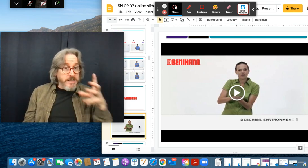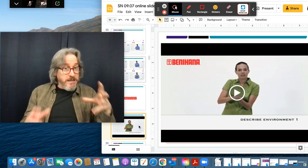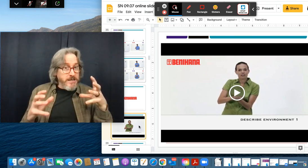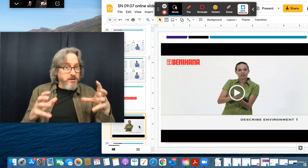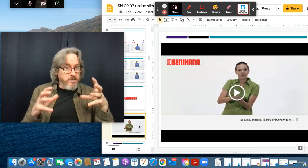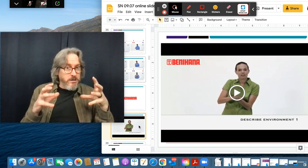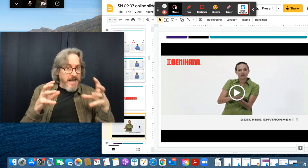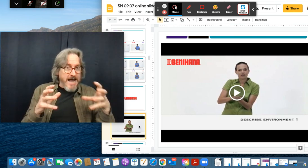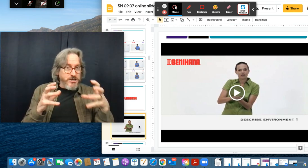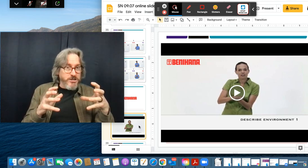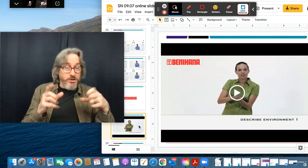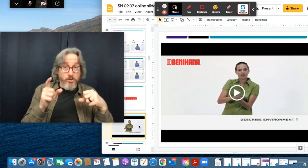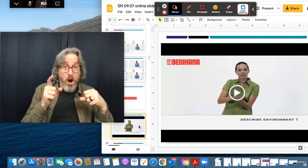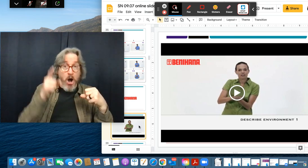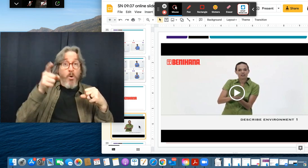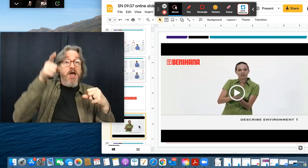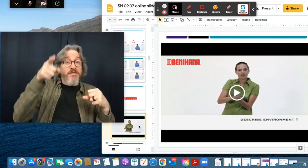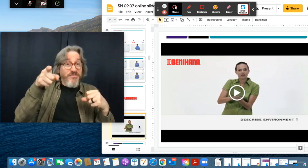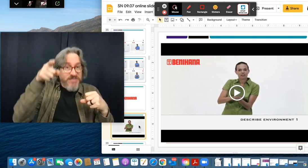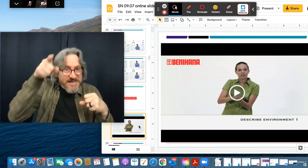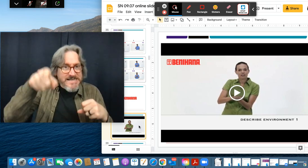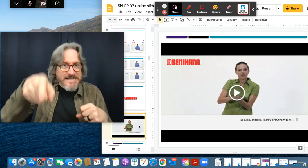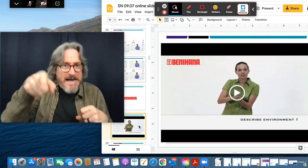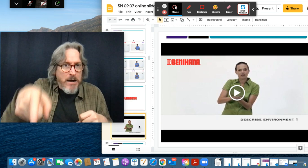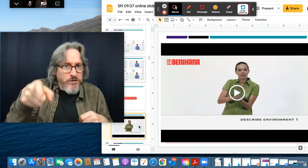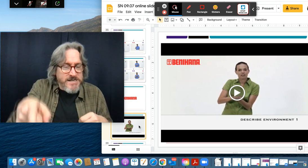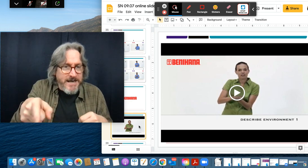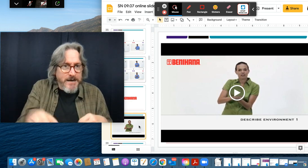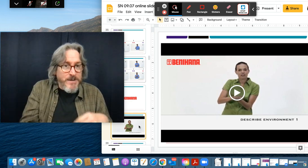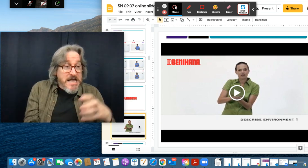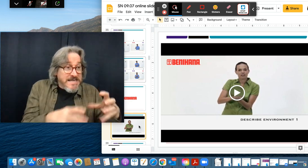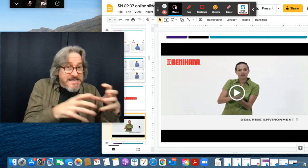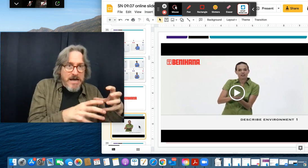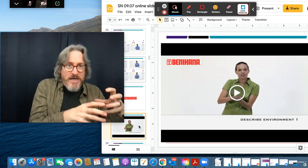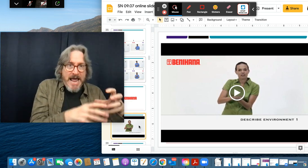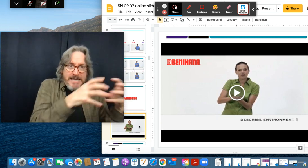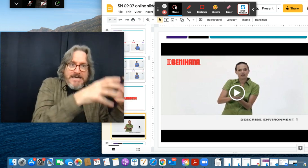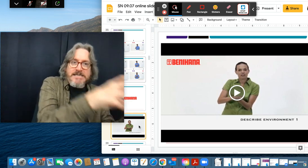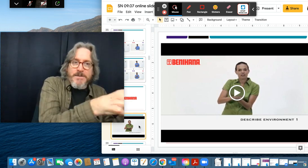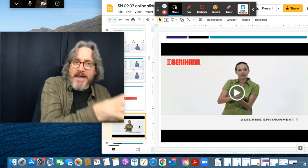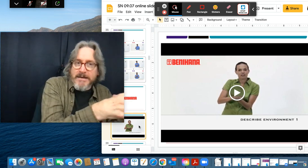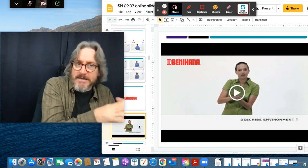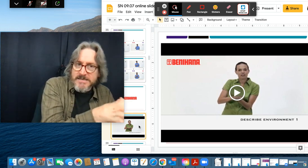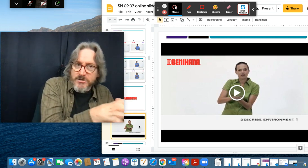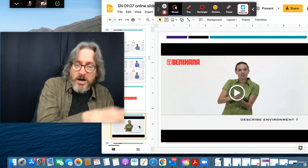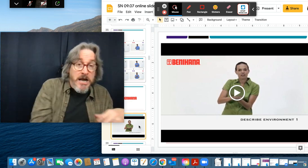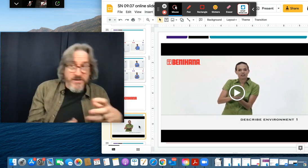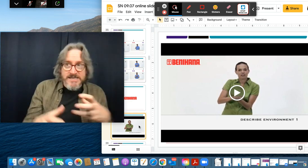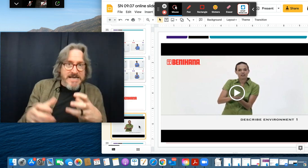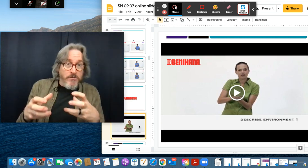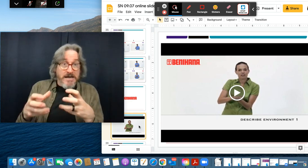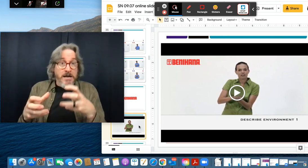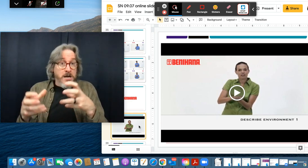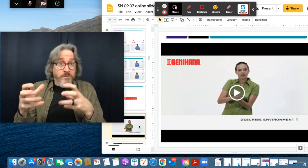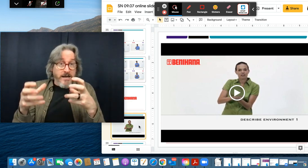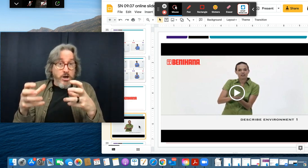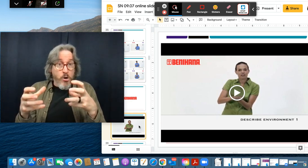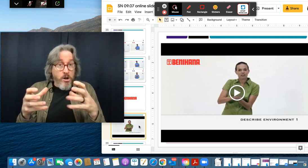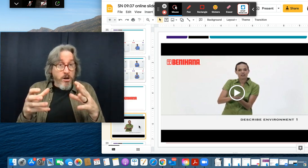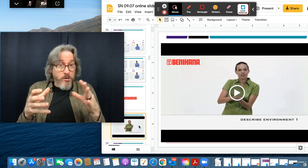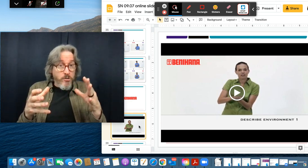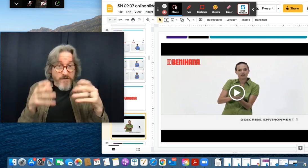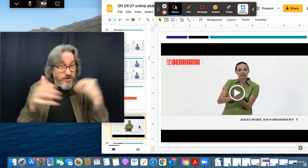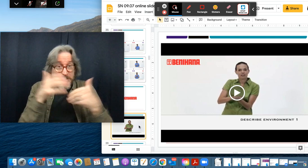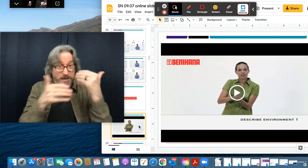to really latch into, oh, this is how they're setting it up. This is how they anticipate this thought. This is how they you